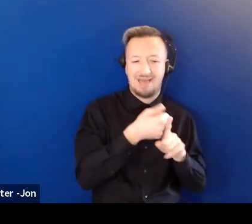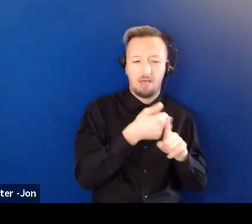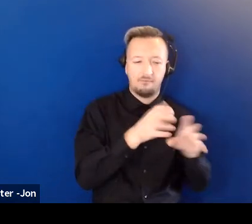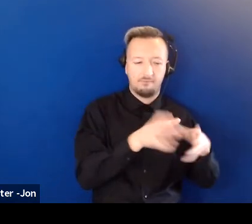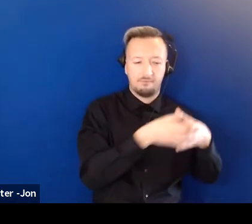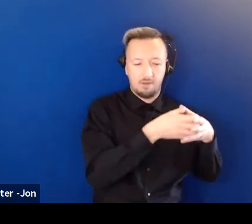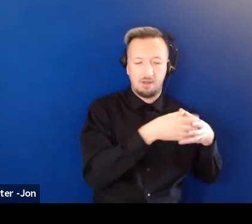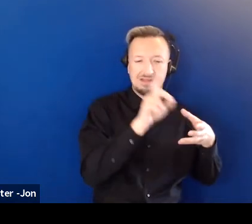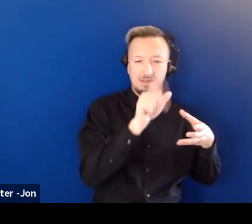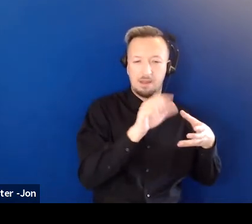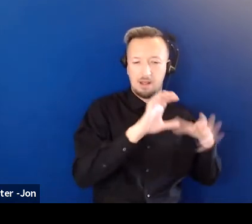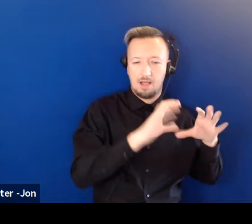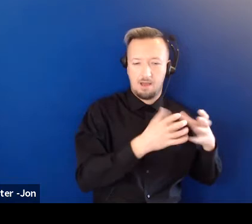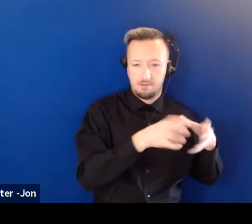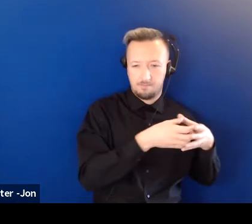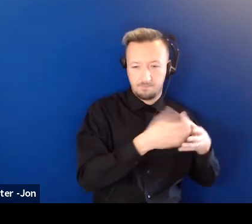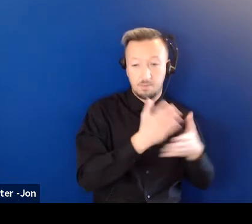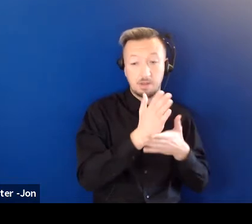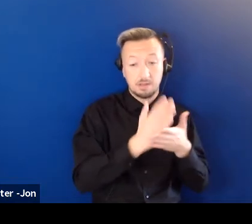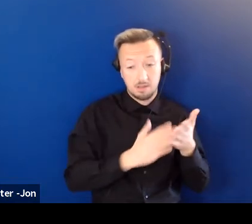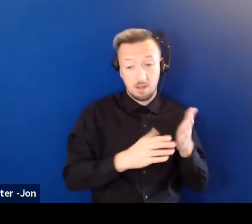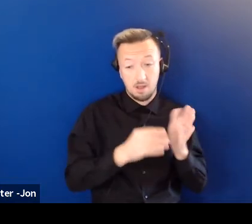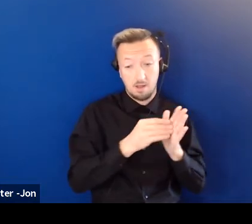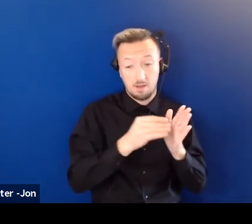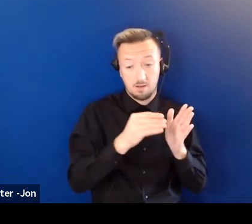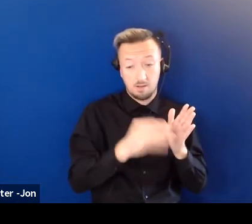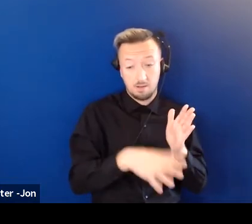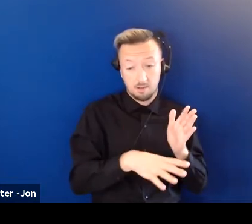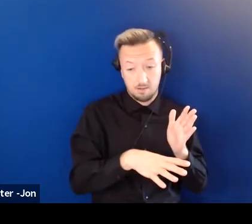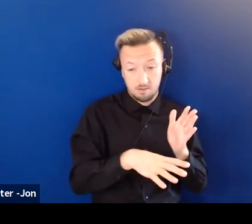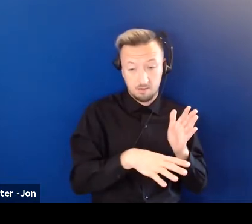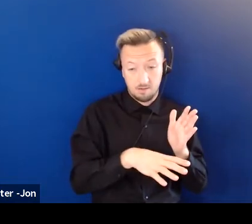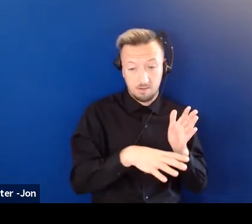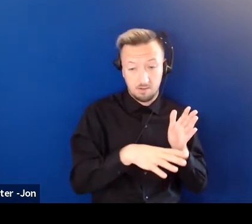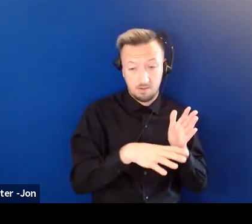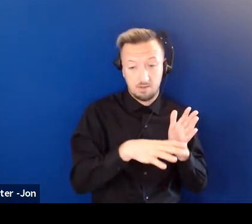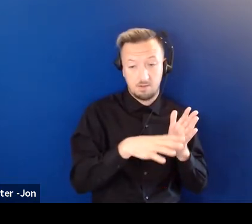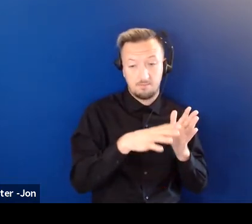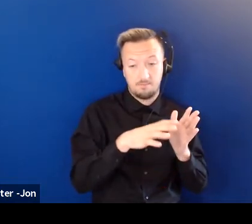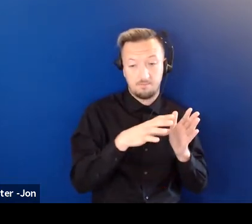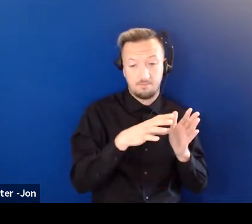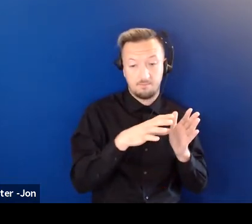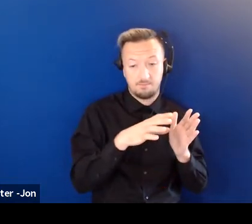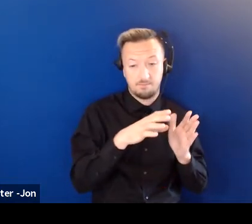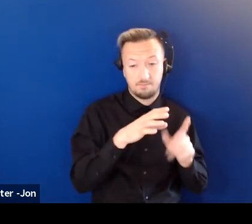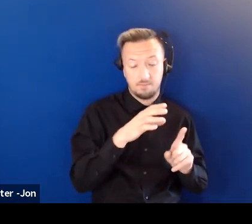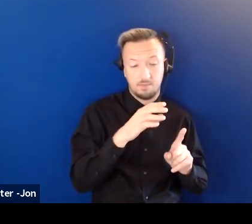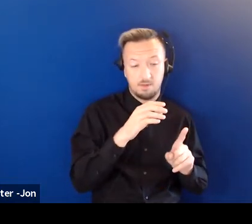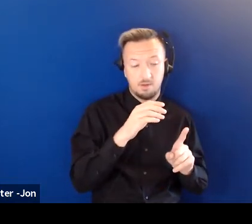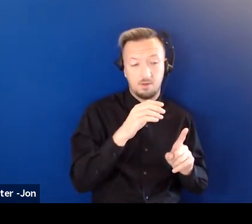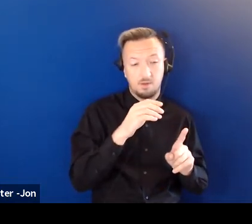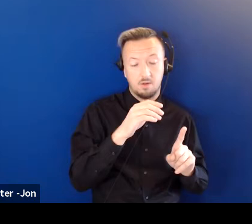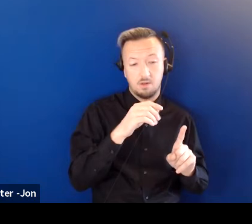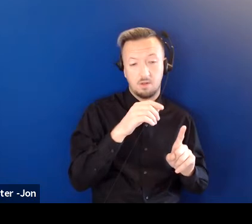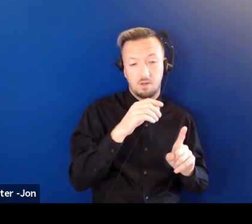some of the students we saw were resource students that were in their pull-out resource time. But a lot of the classes we were invited